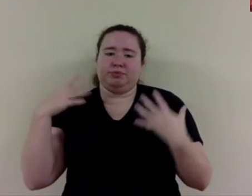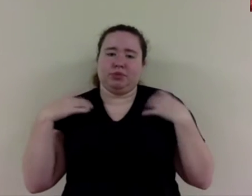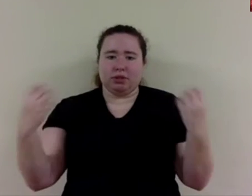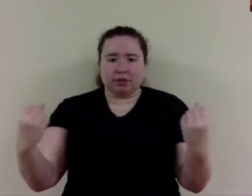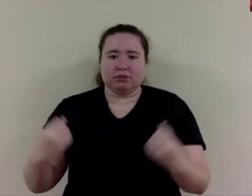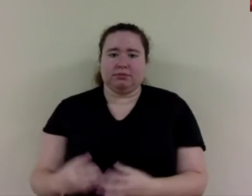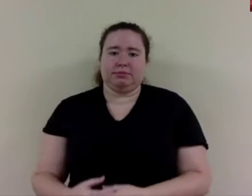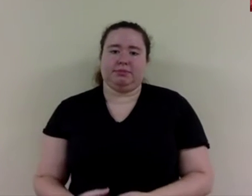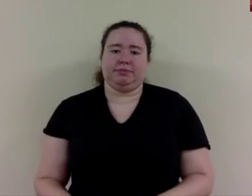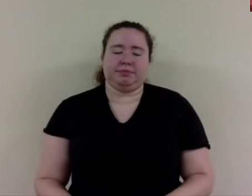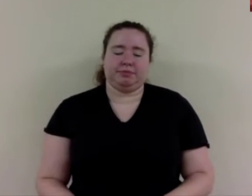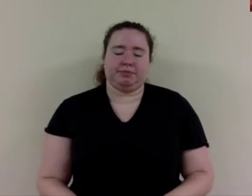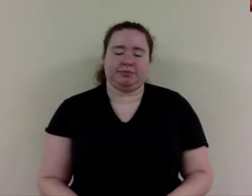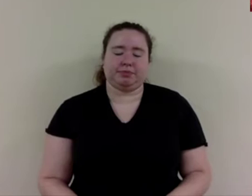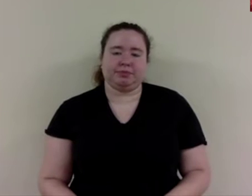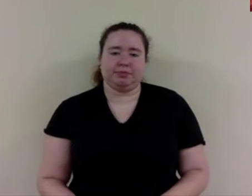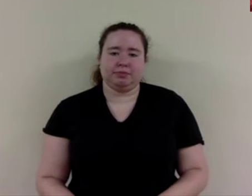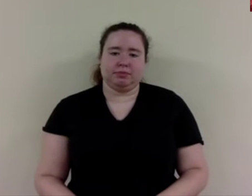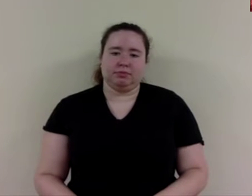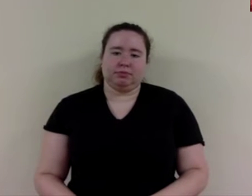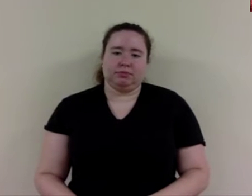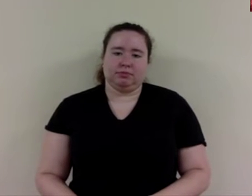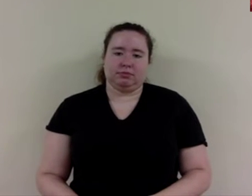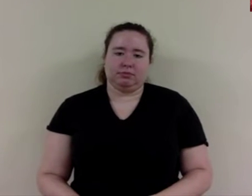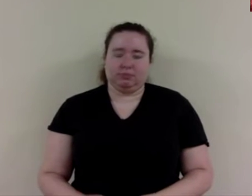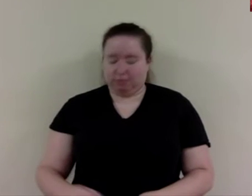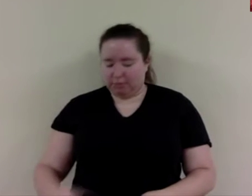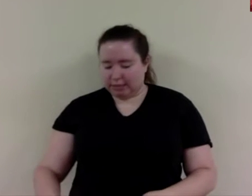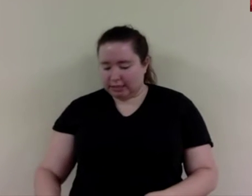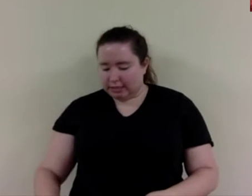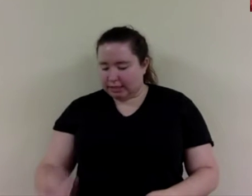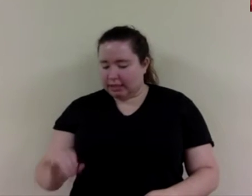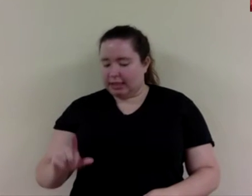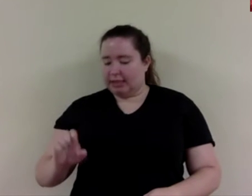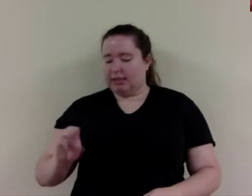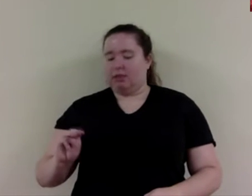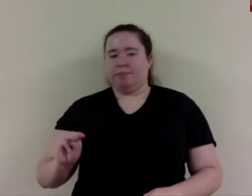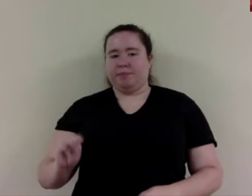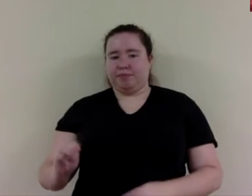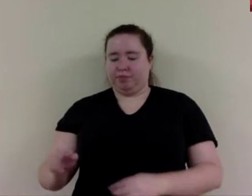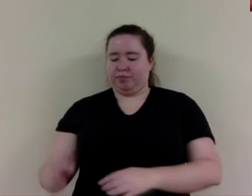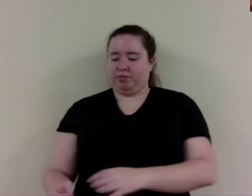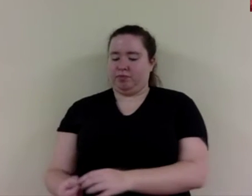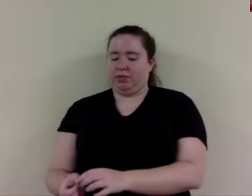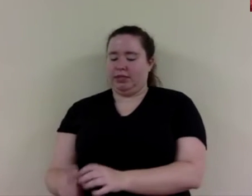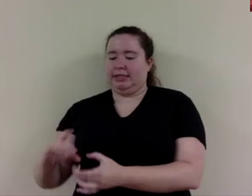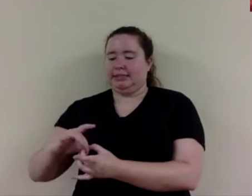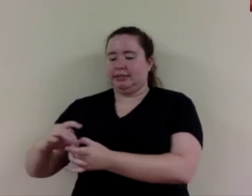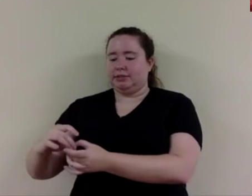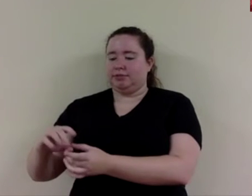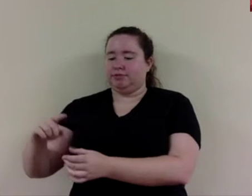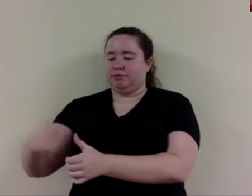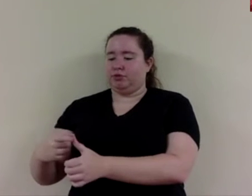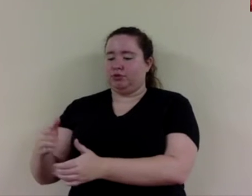remain healthy, in order to remain at homeostasis. The ileum of the small intestine is connected to the first portion